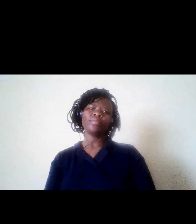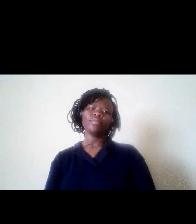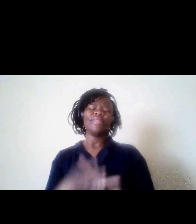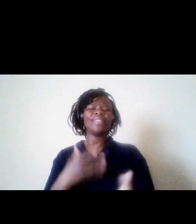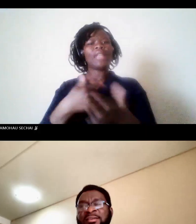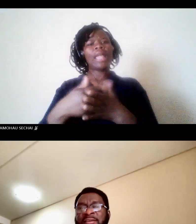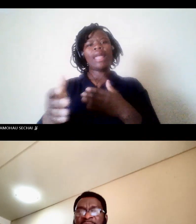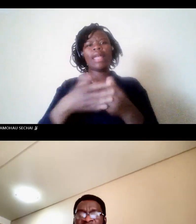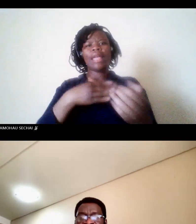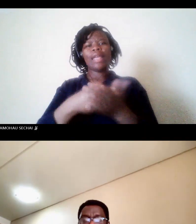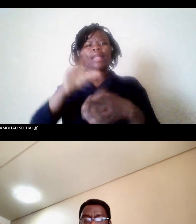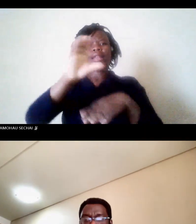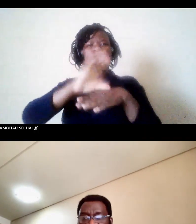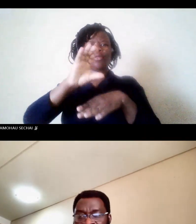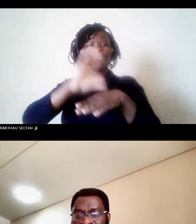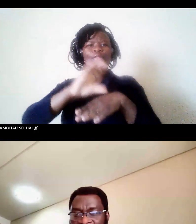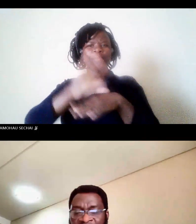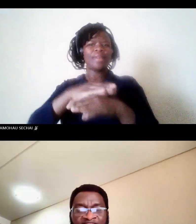thoughts?